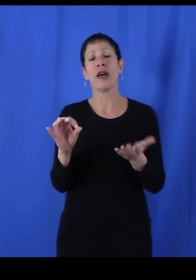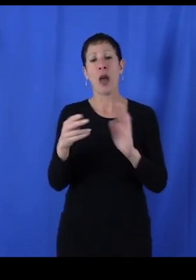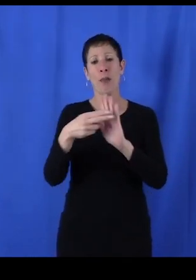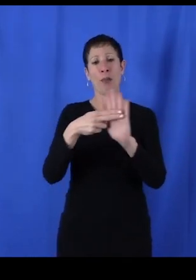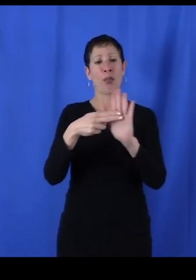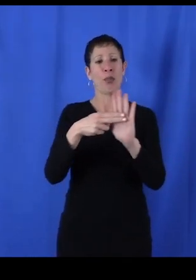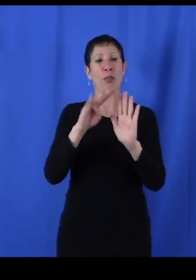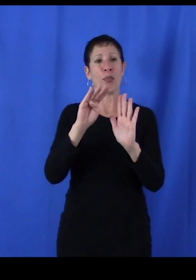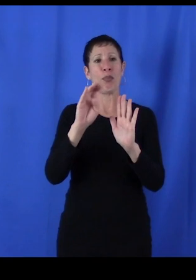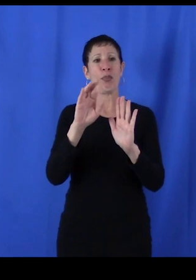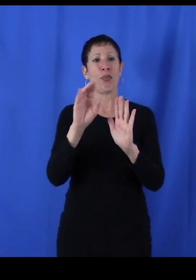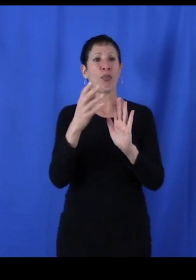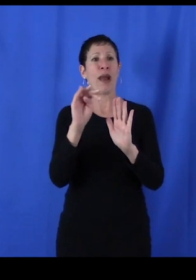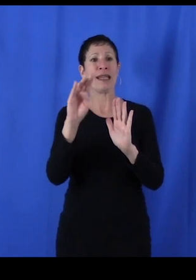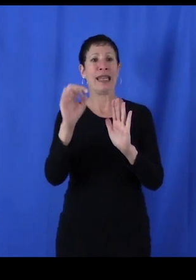branding